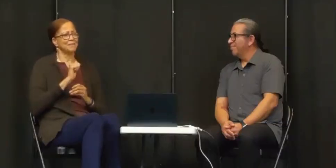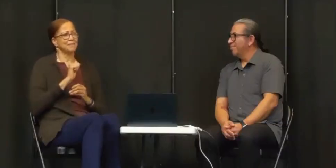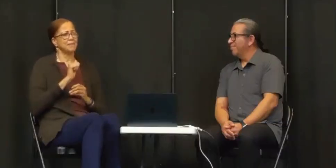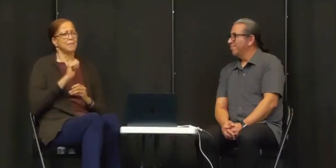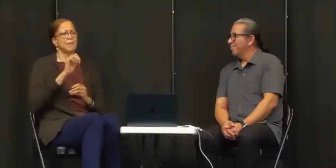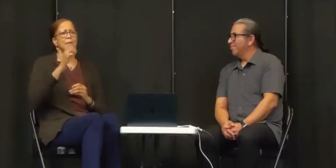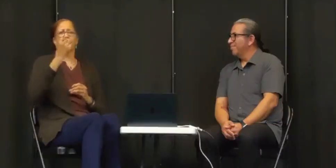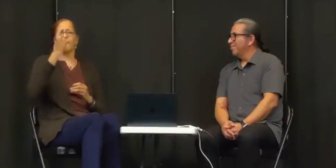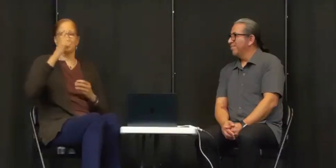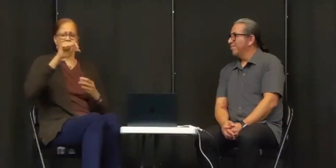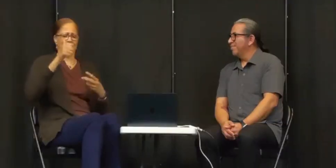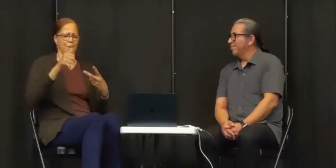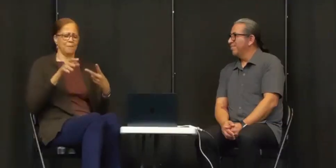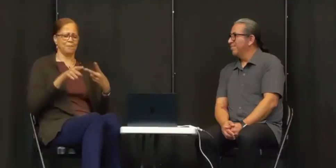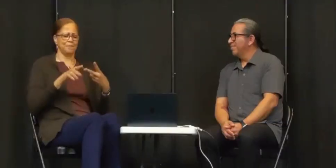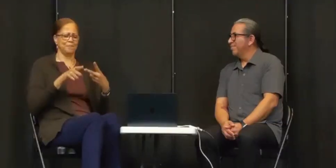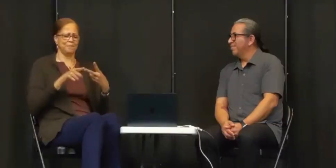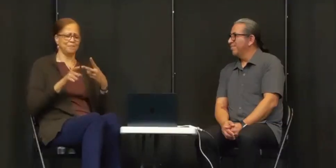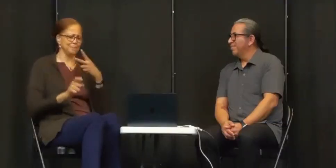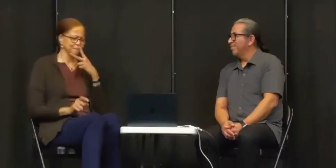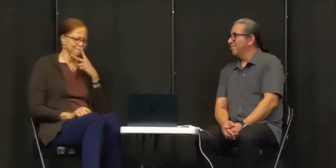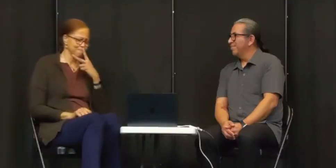gonna be perfect, but you do have to be patient.